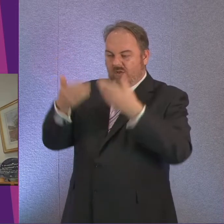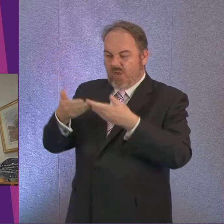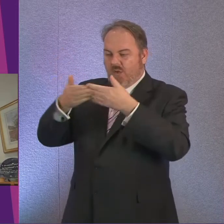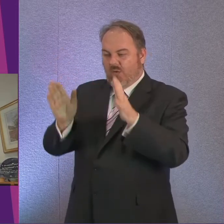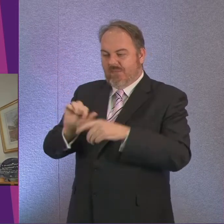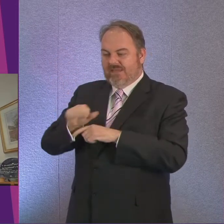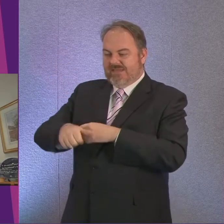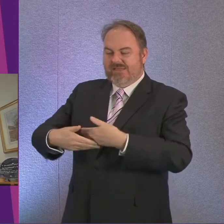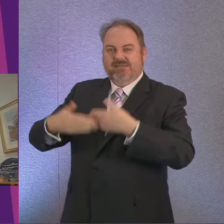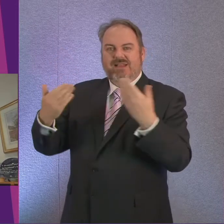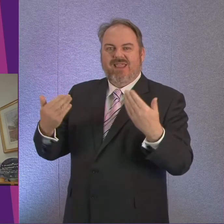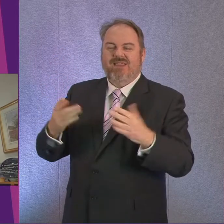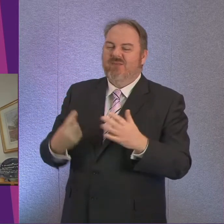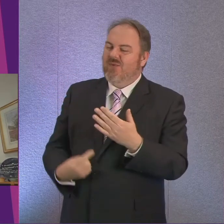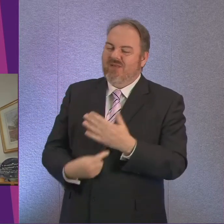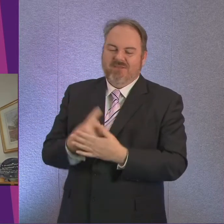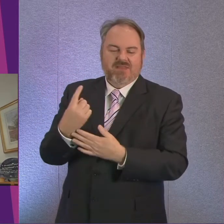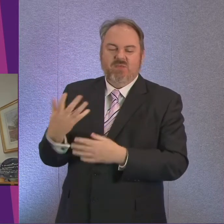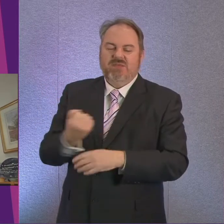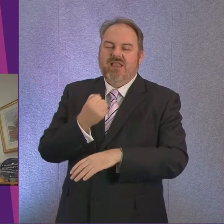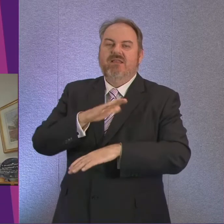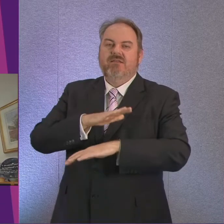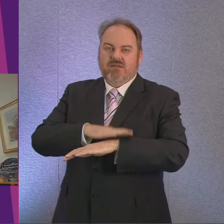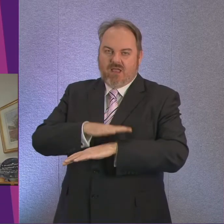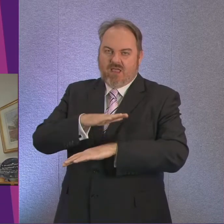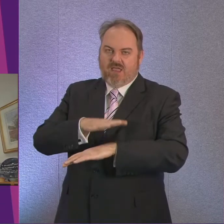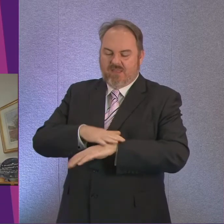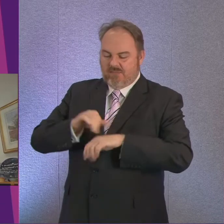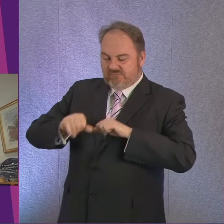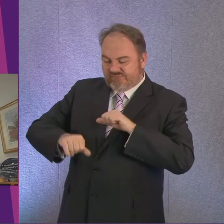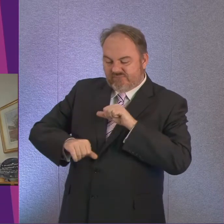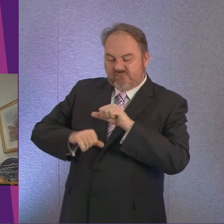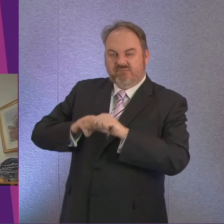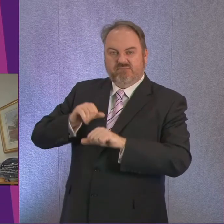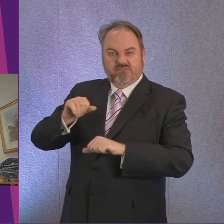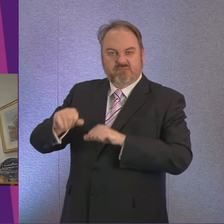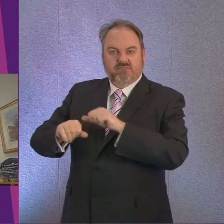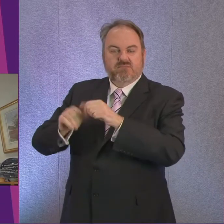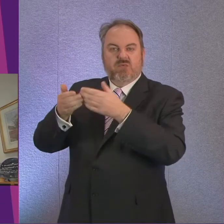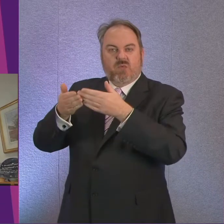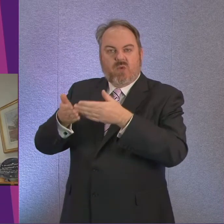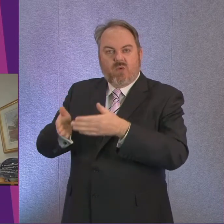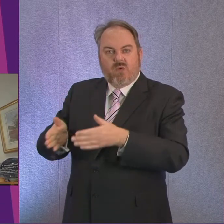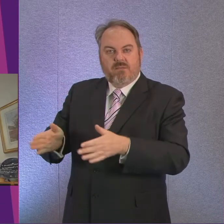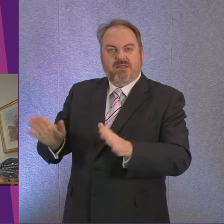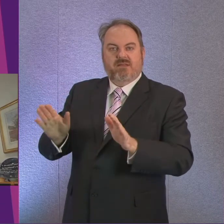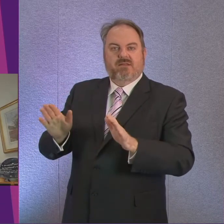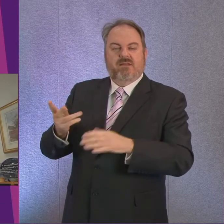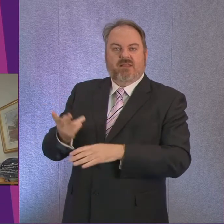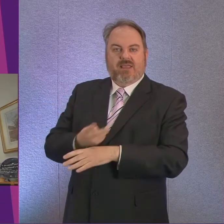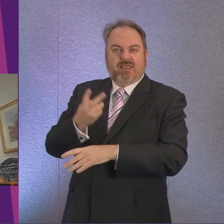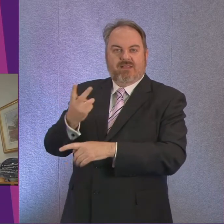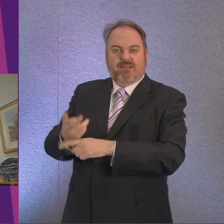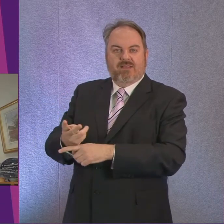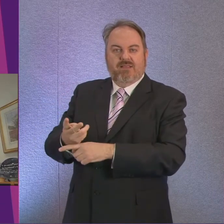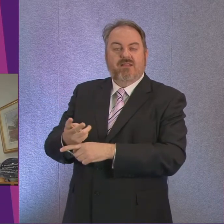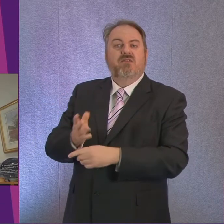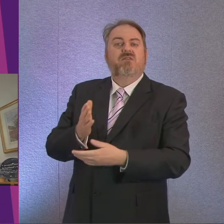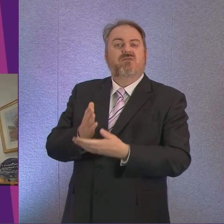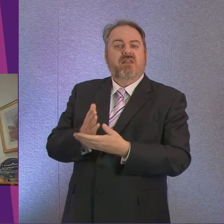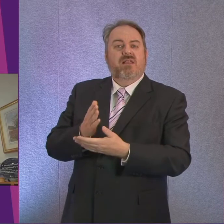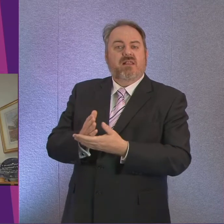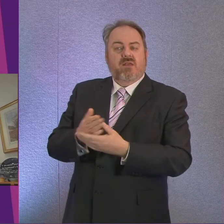to being open in a couple of days' time. We would have to, as a number of